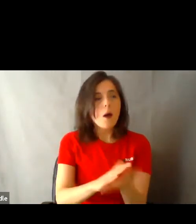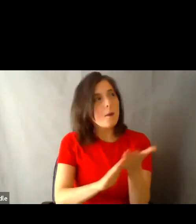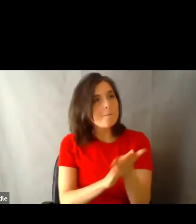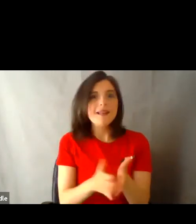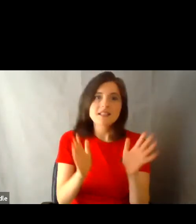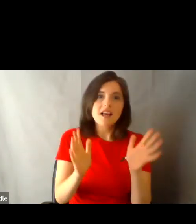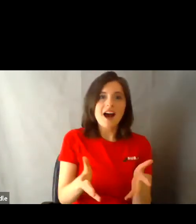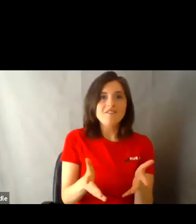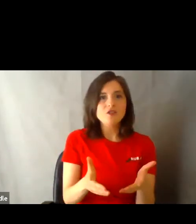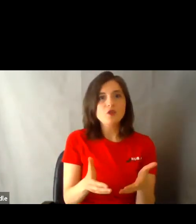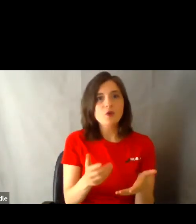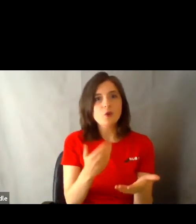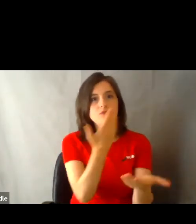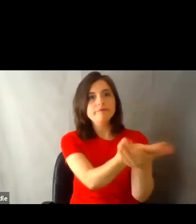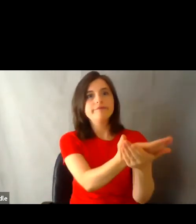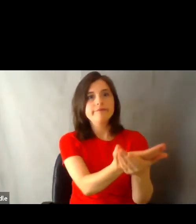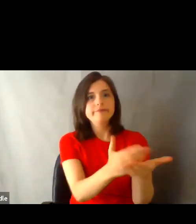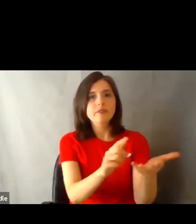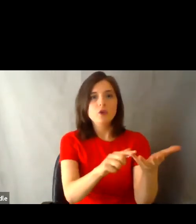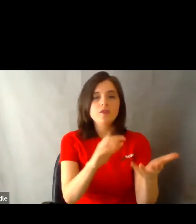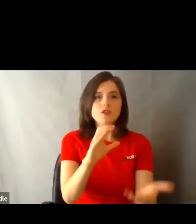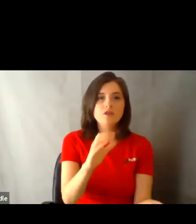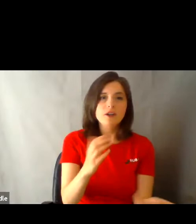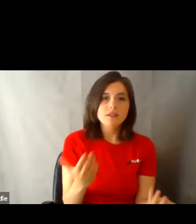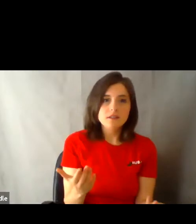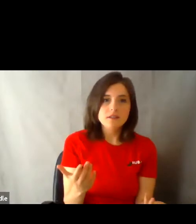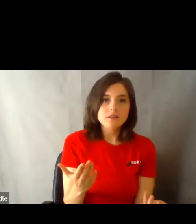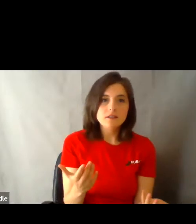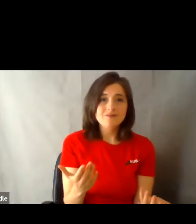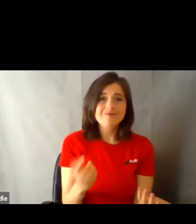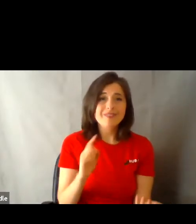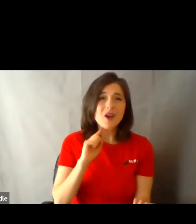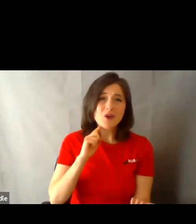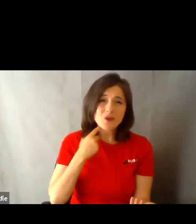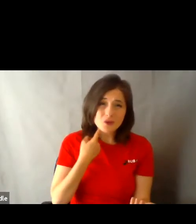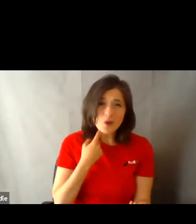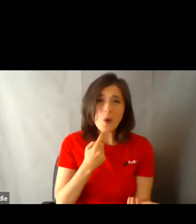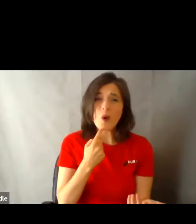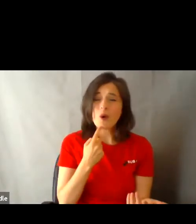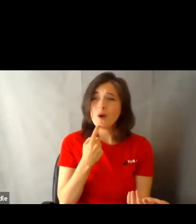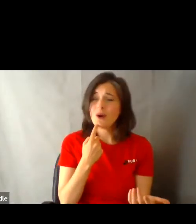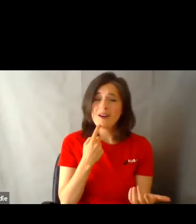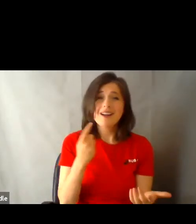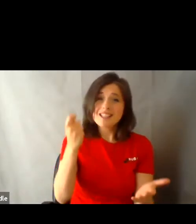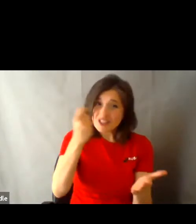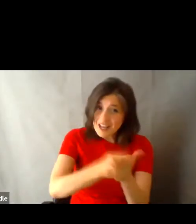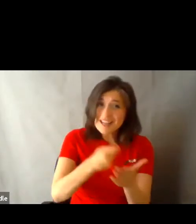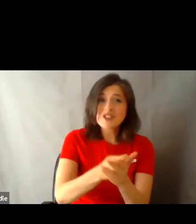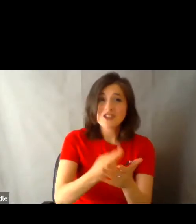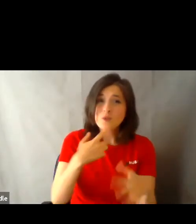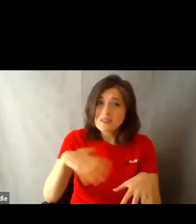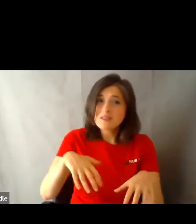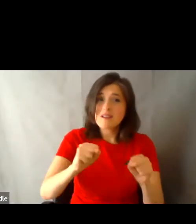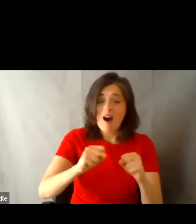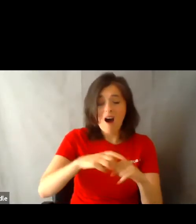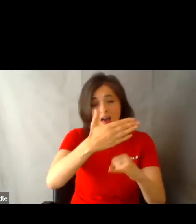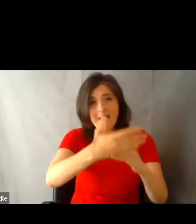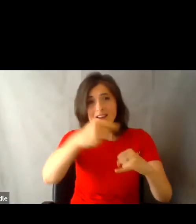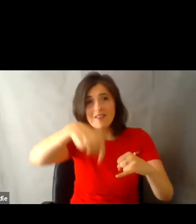credit in the coming months. And actually the brutality is coming back as well. Sanctions back at the end of this